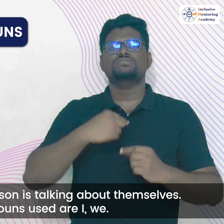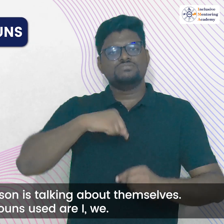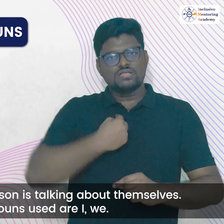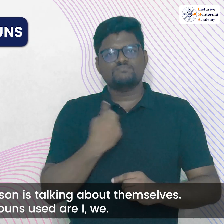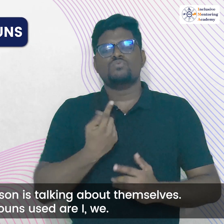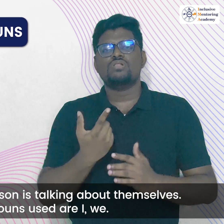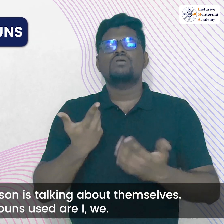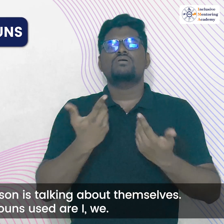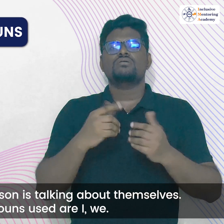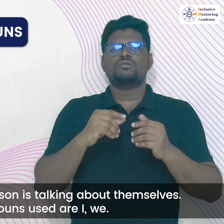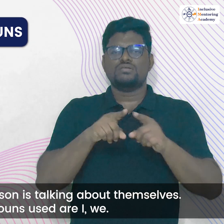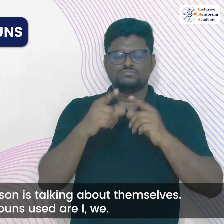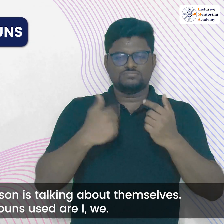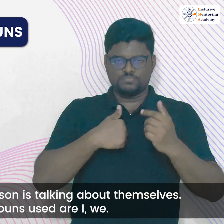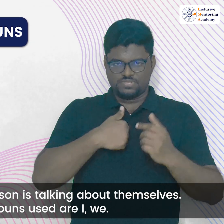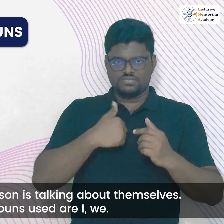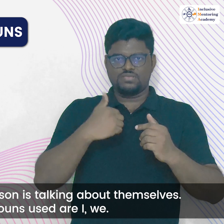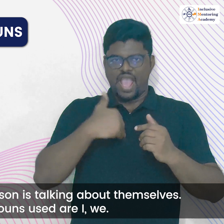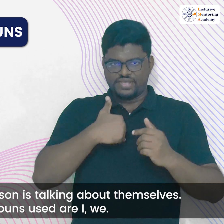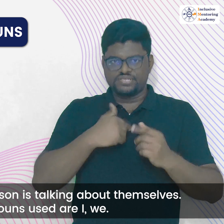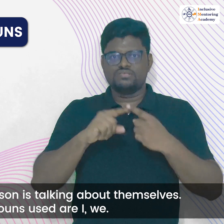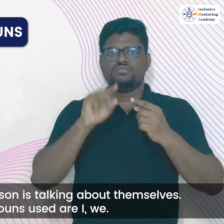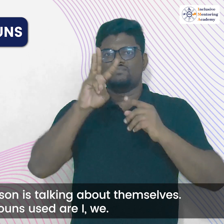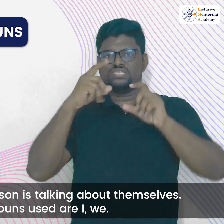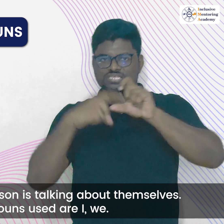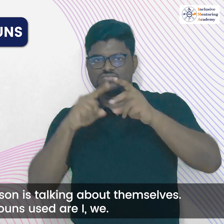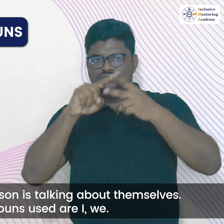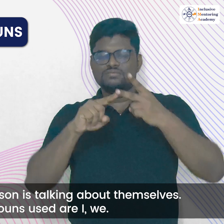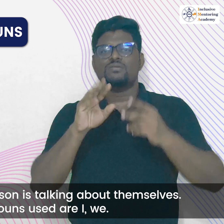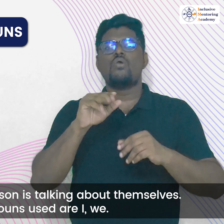themselves. The pronouns used are I, we.